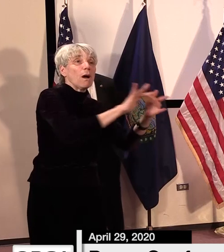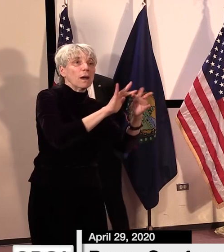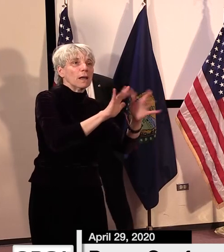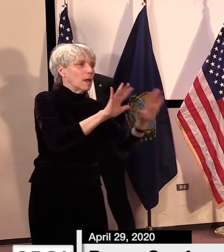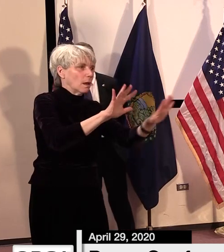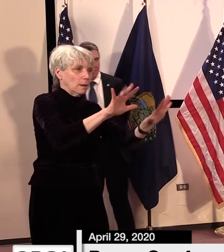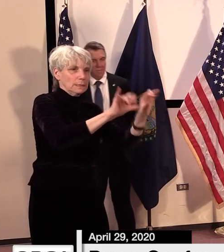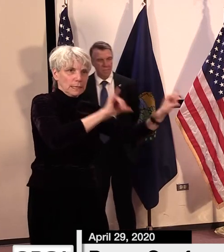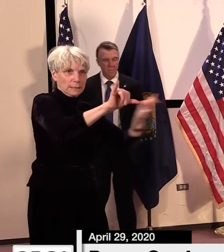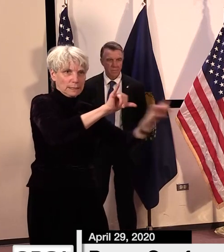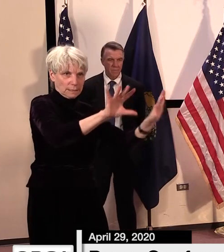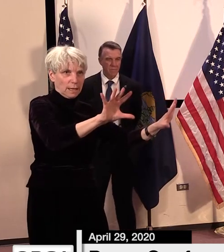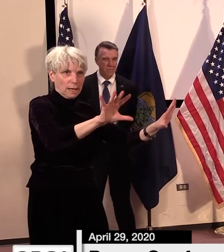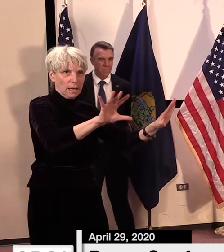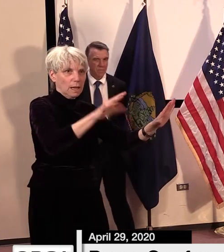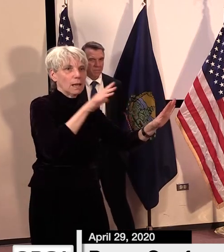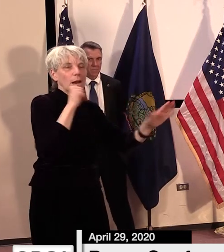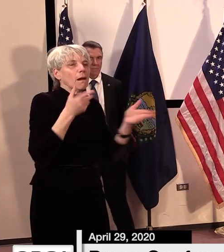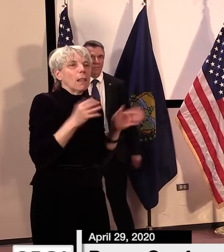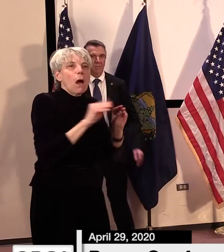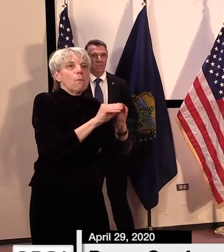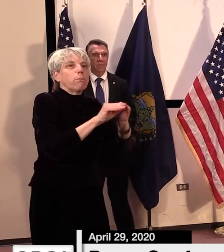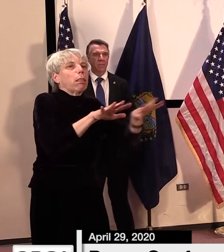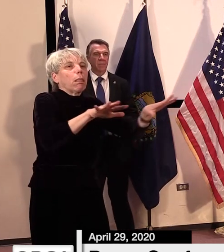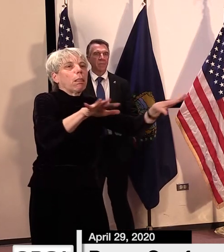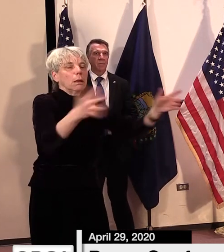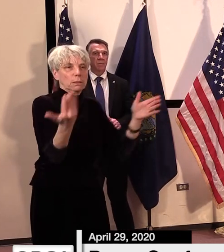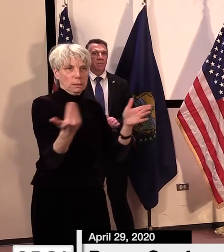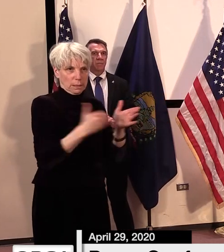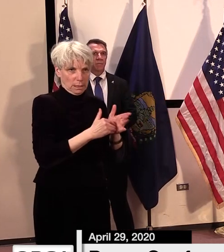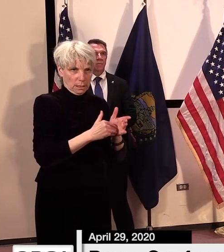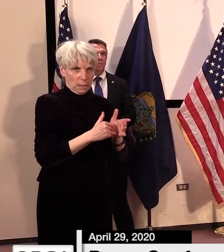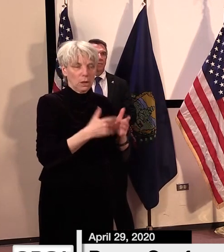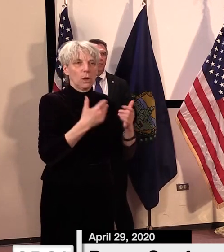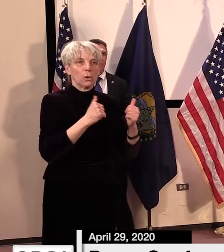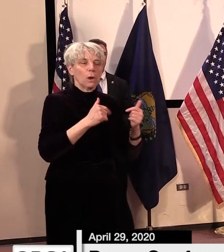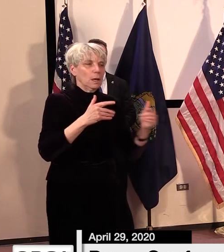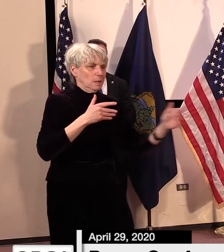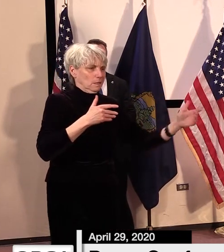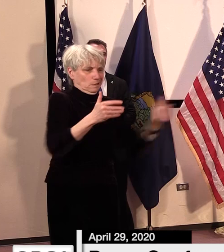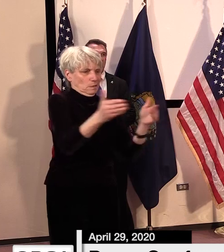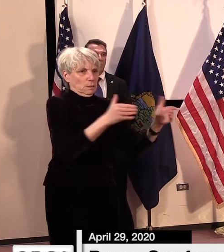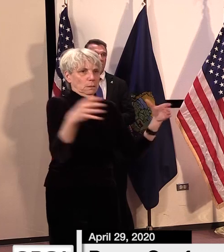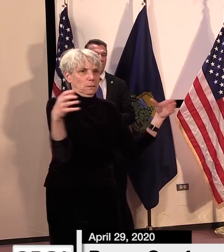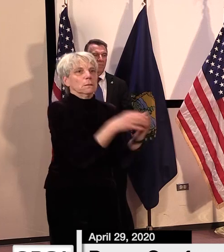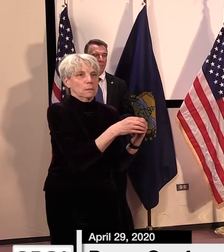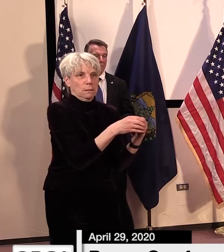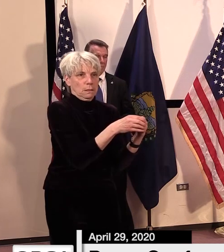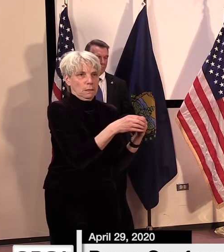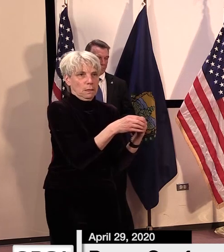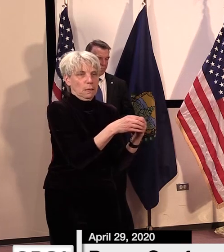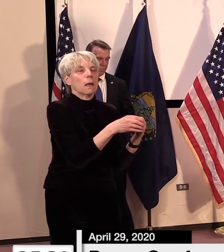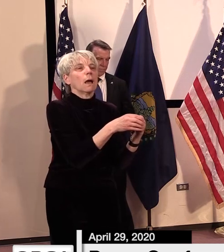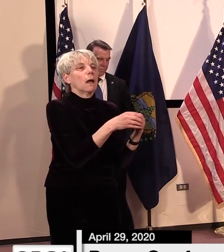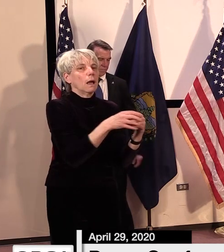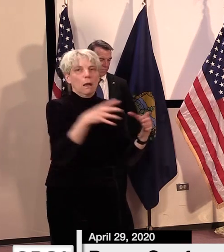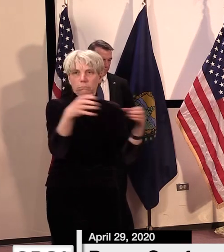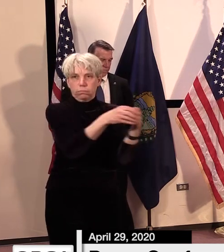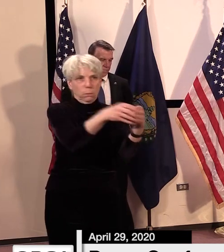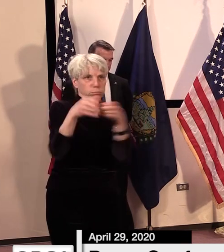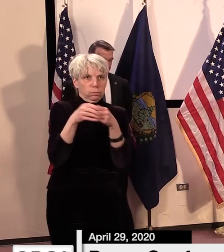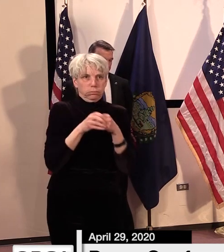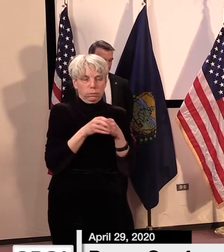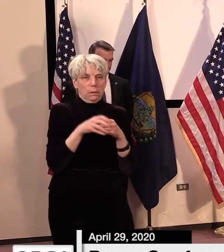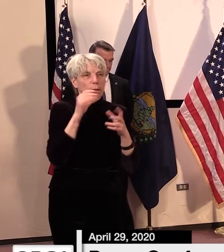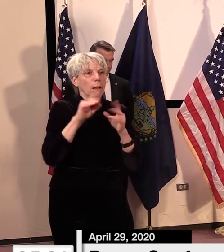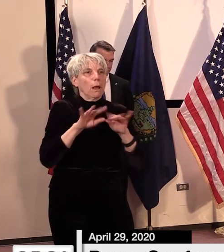get affected by it as possible, and that that containment strategy continue on into the foreseeable